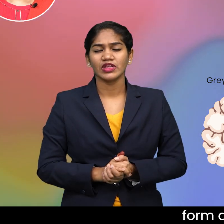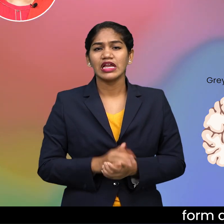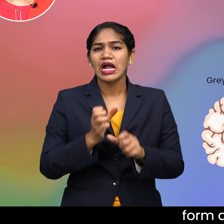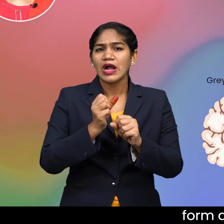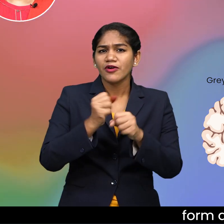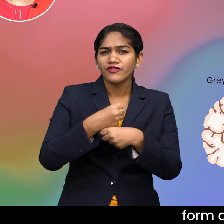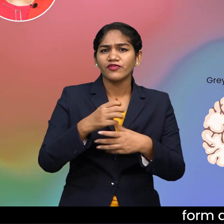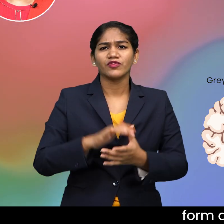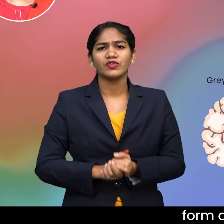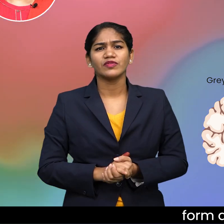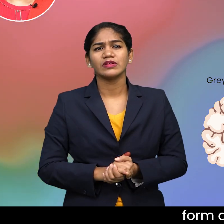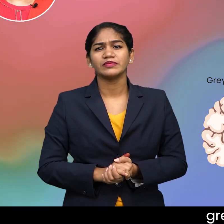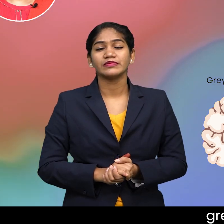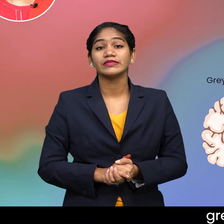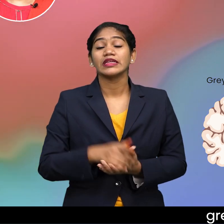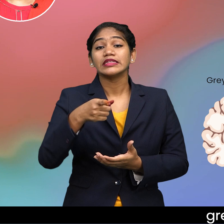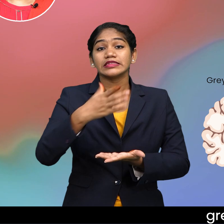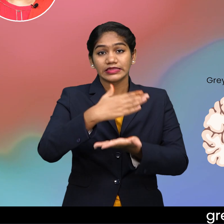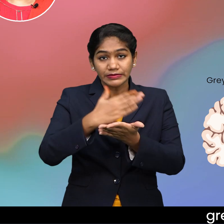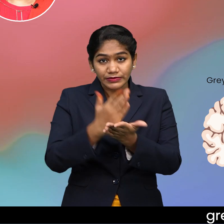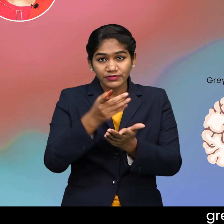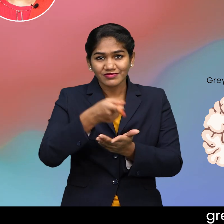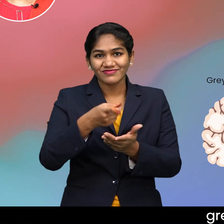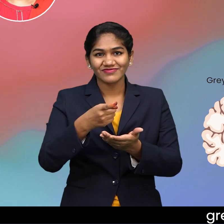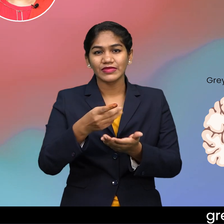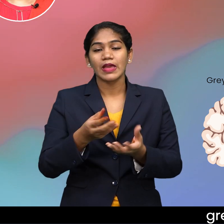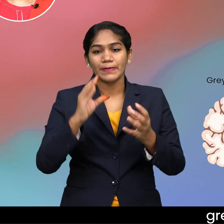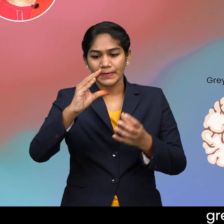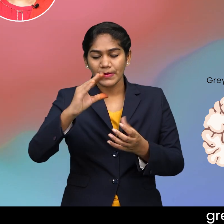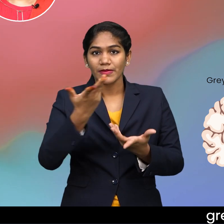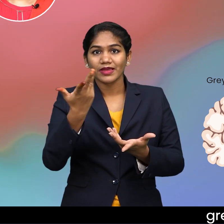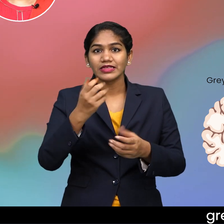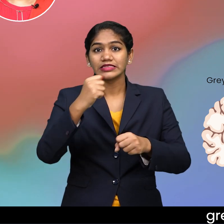form a mass called grey matter.